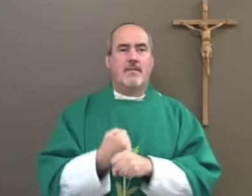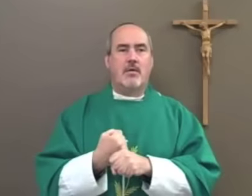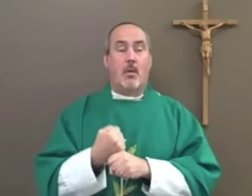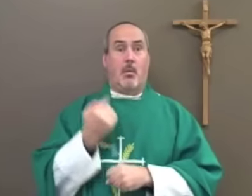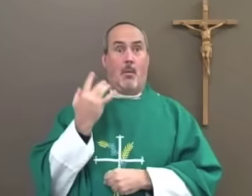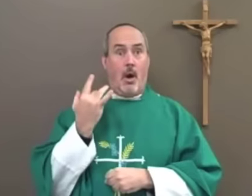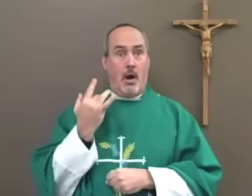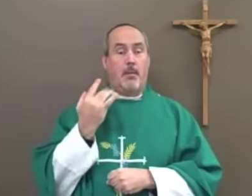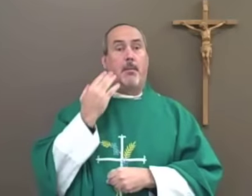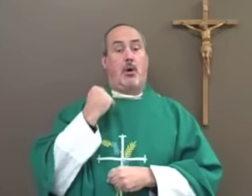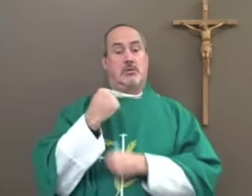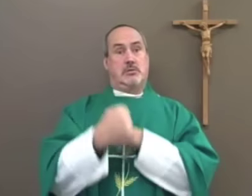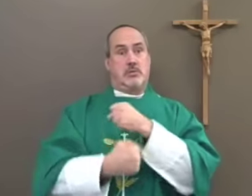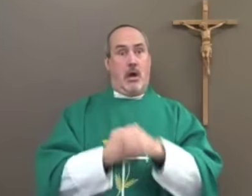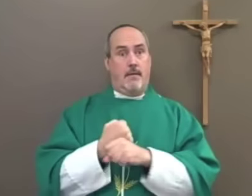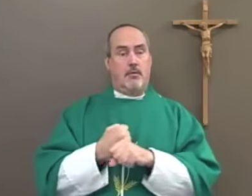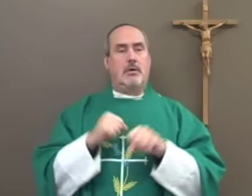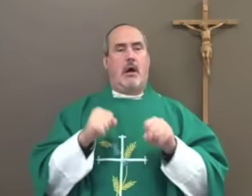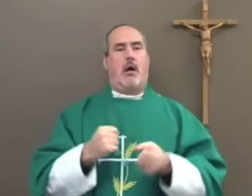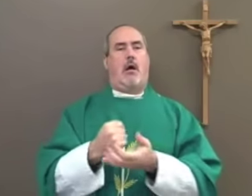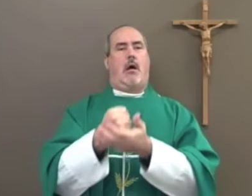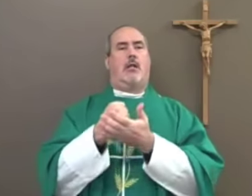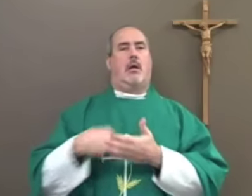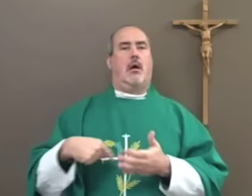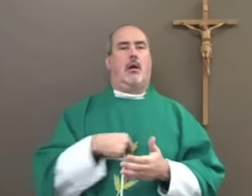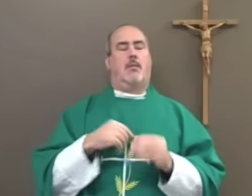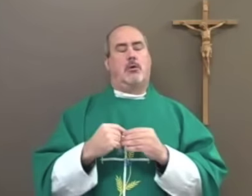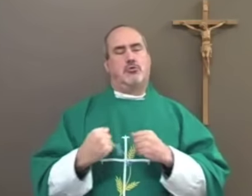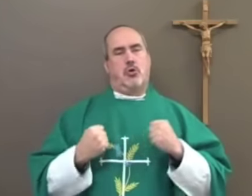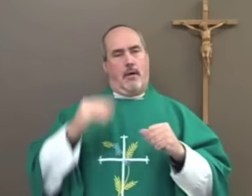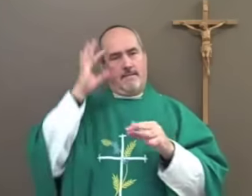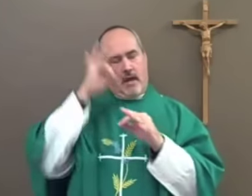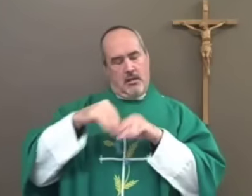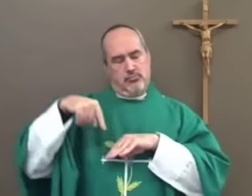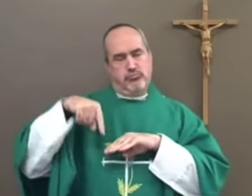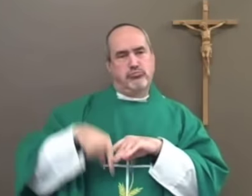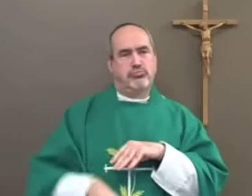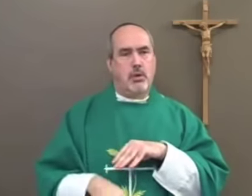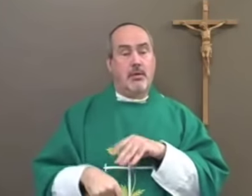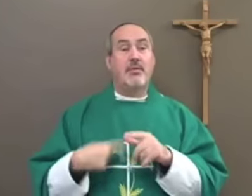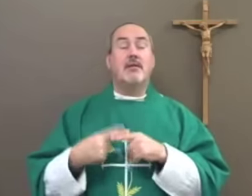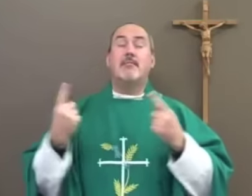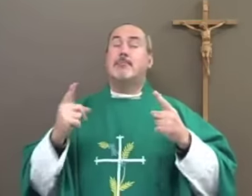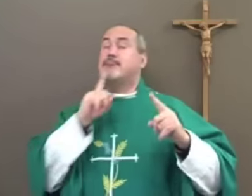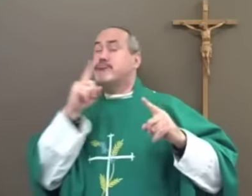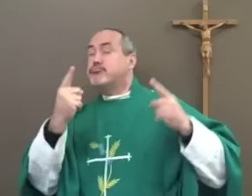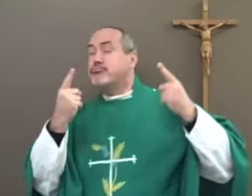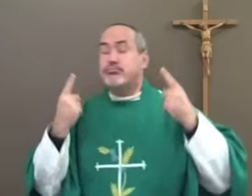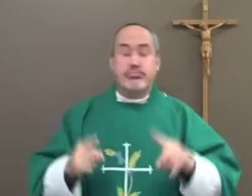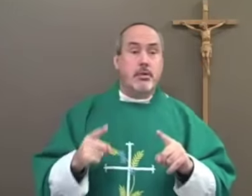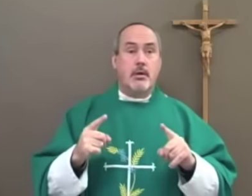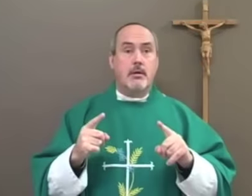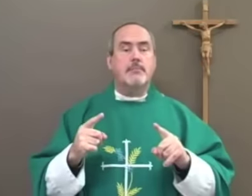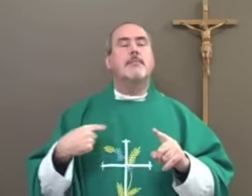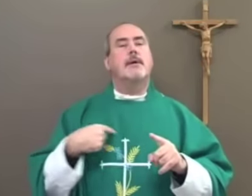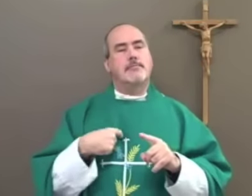why does sometimes God allow us to suffer? Because suffering can help strengthen the roots of our